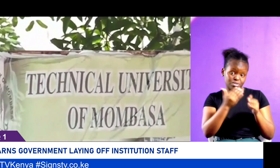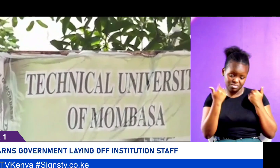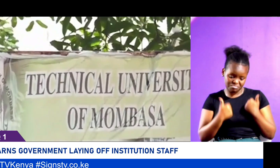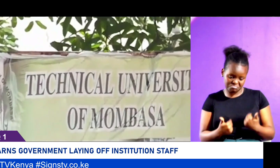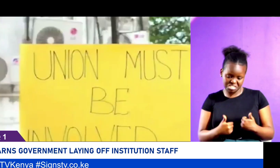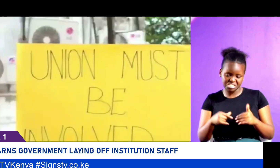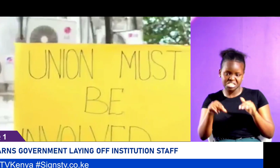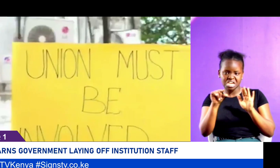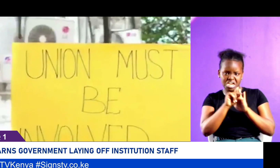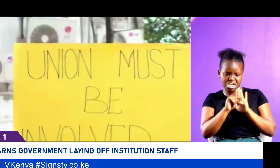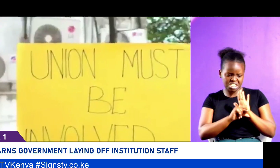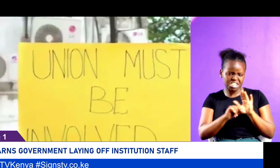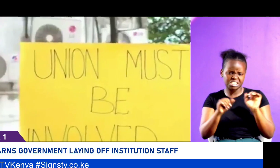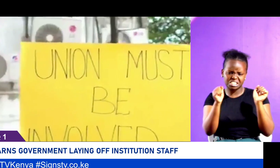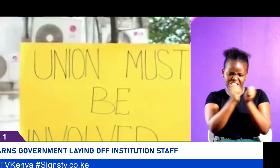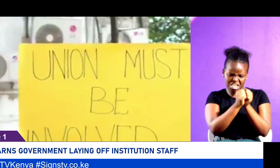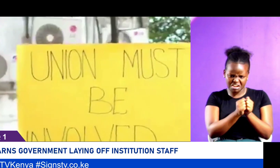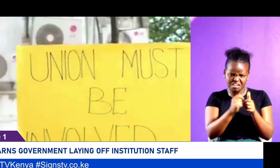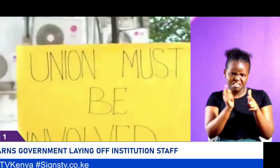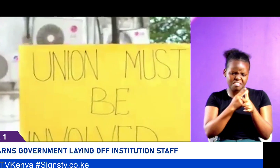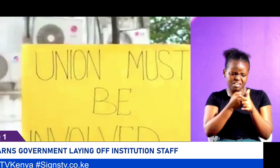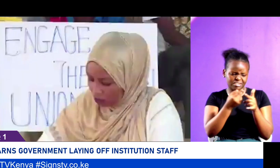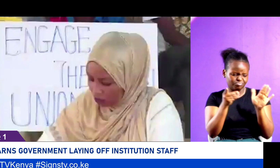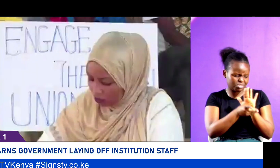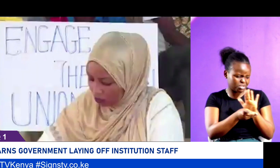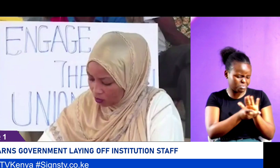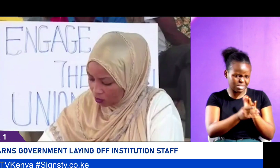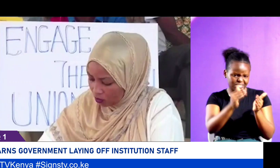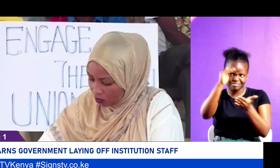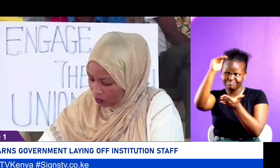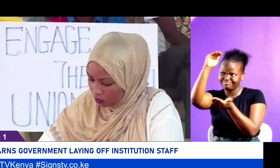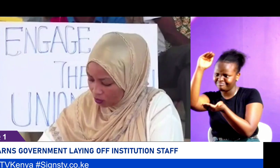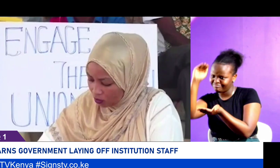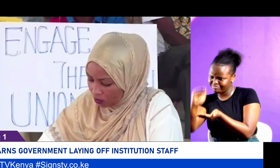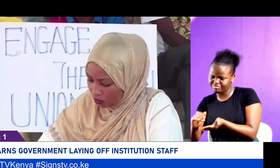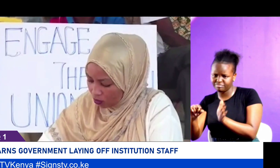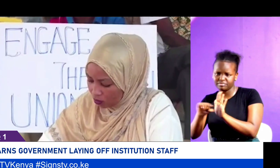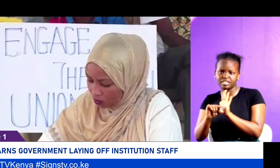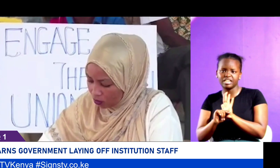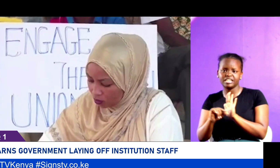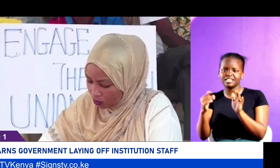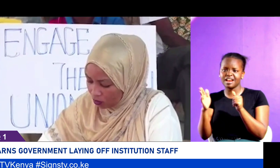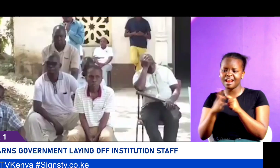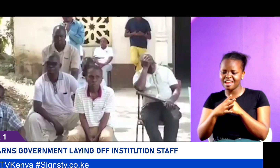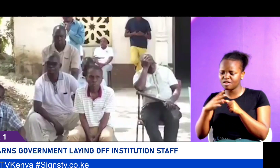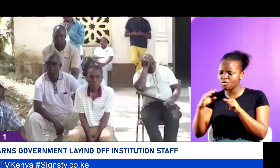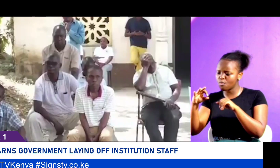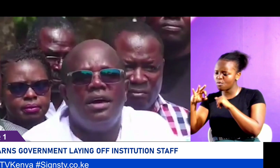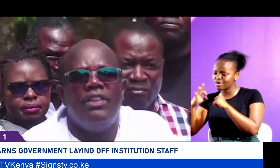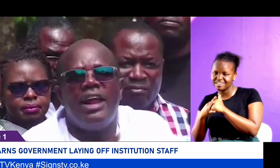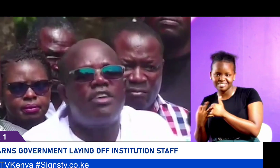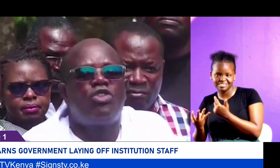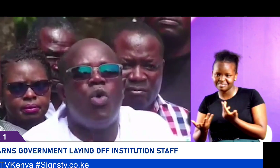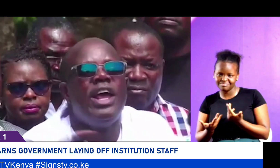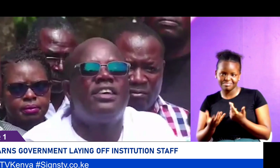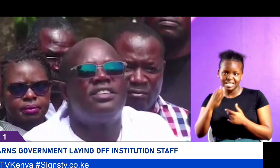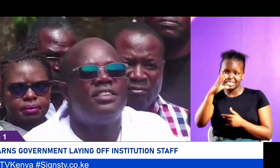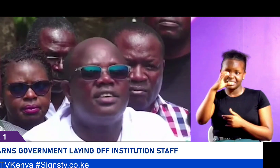10 alafu wanatengeza document nishukishe grade 9 ama 8. If you don't sign our CBA in the next 2 weeks,